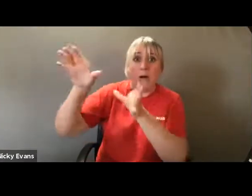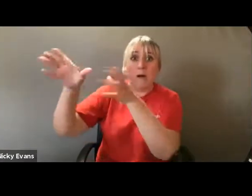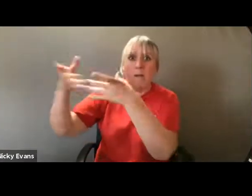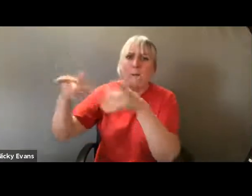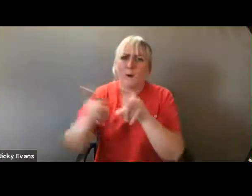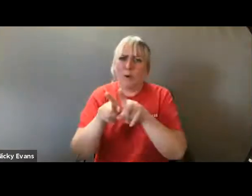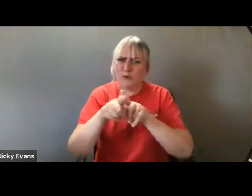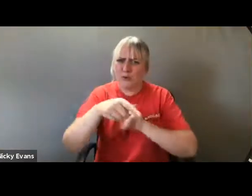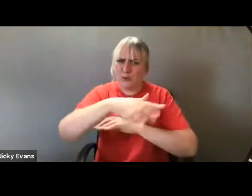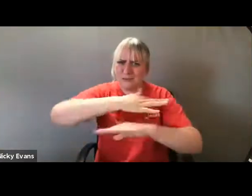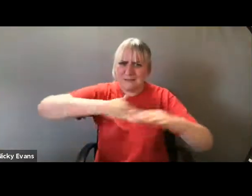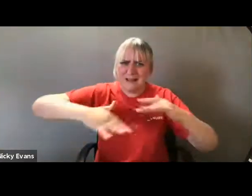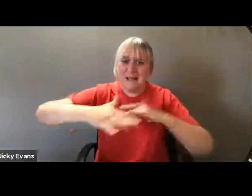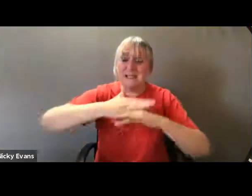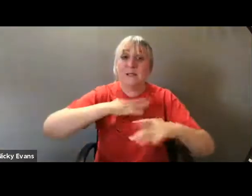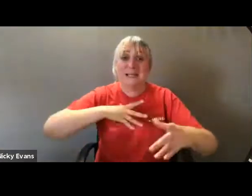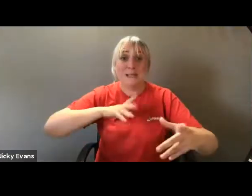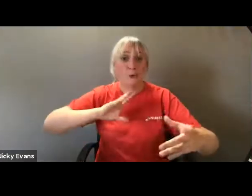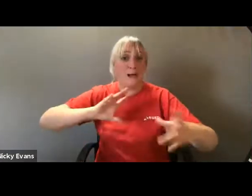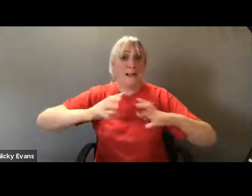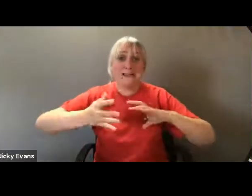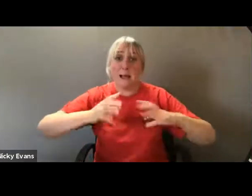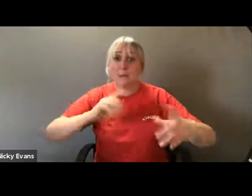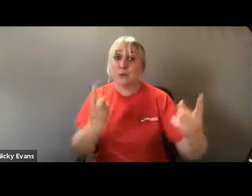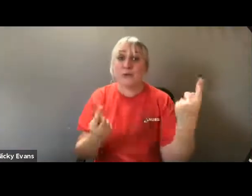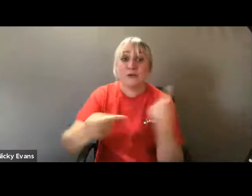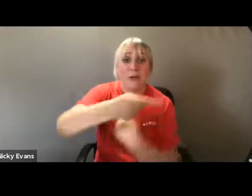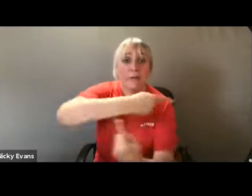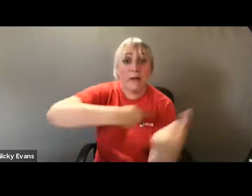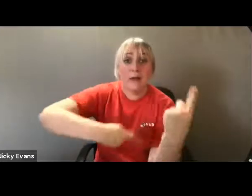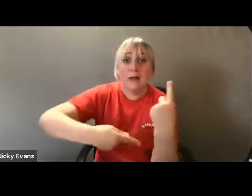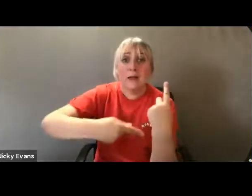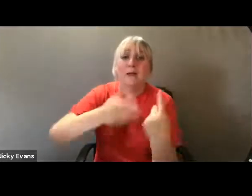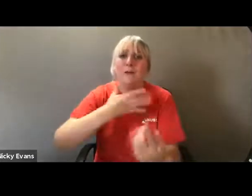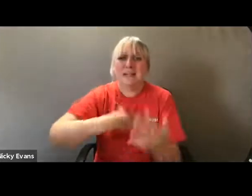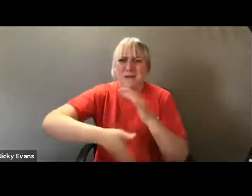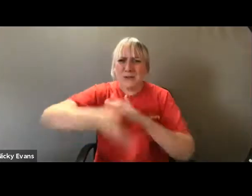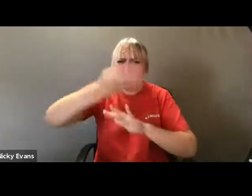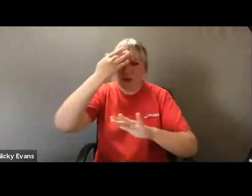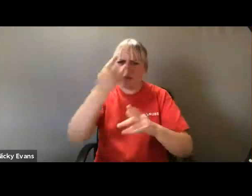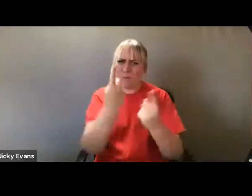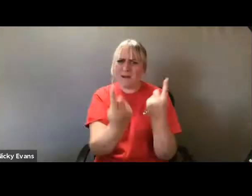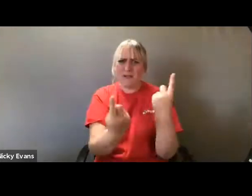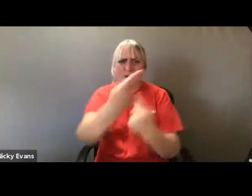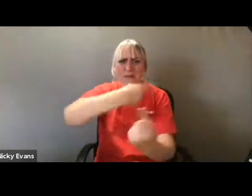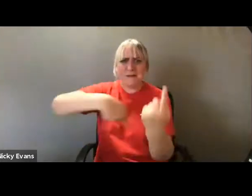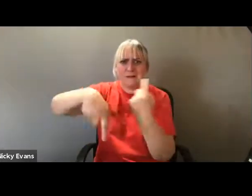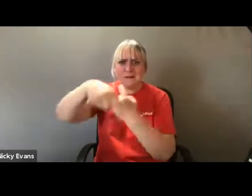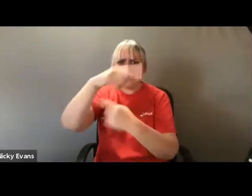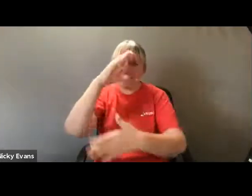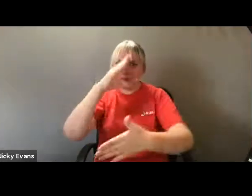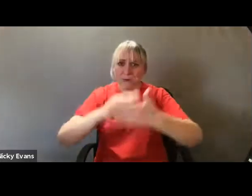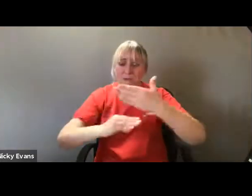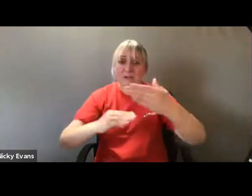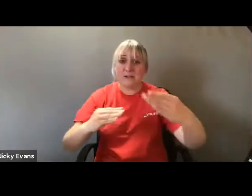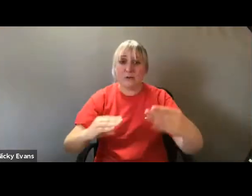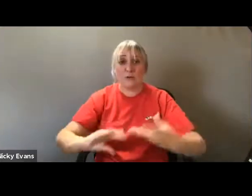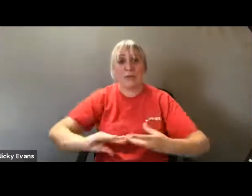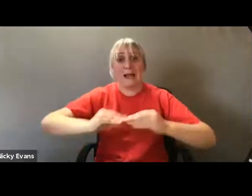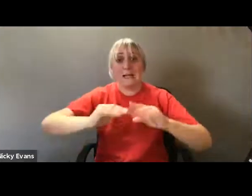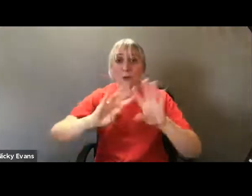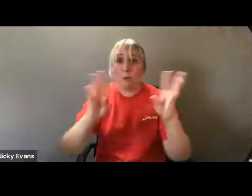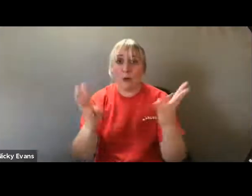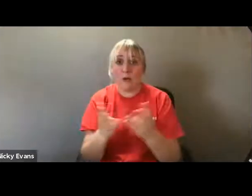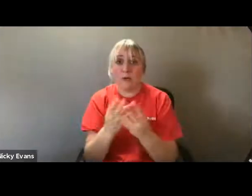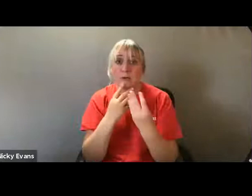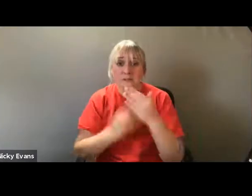us, adapt to each other. And we learn from each other's lived experience, and we apply that to make a world which is accessible and inclusive of